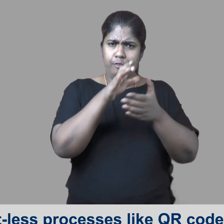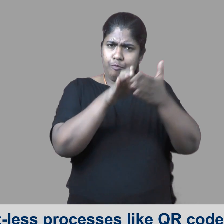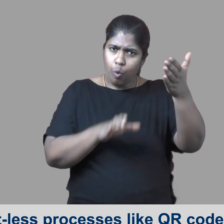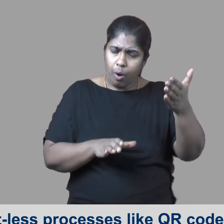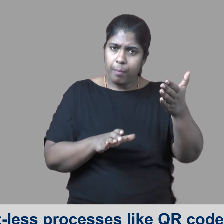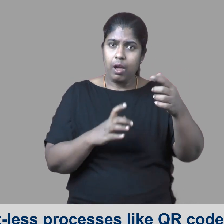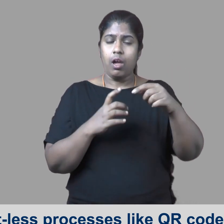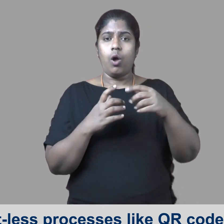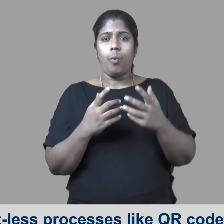online forms,